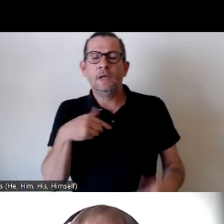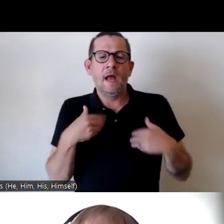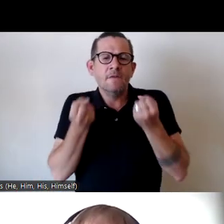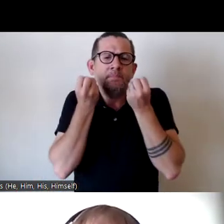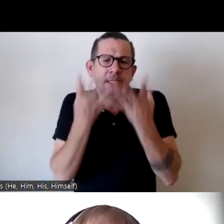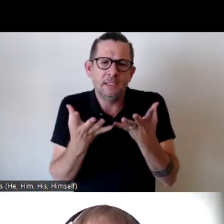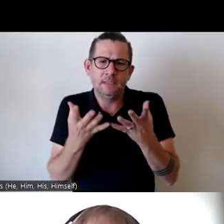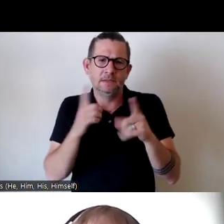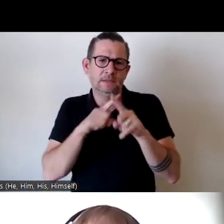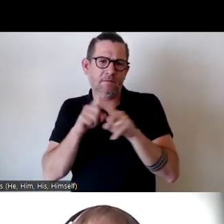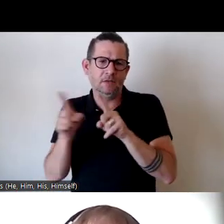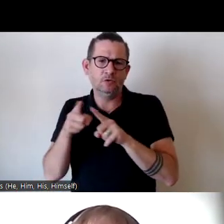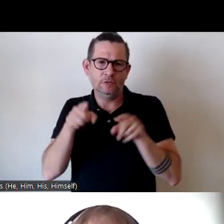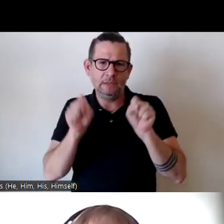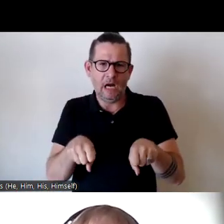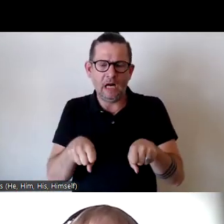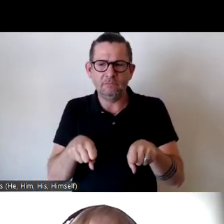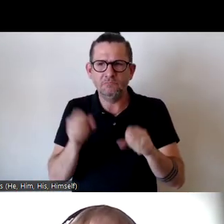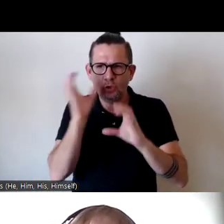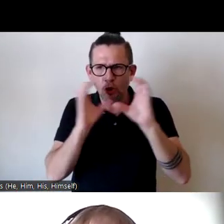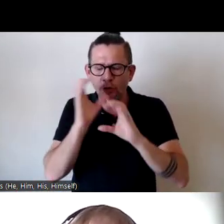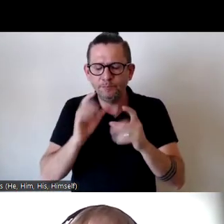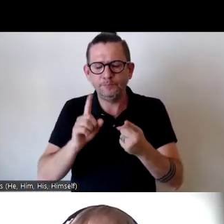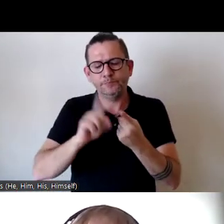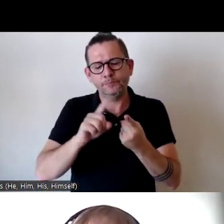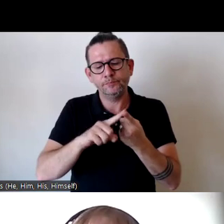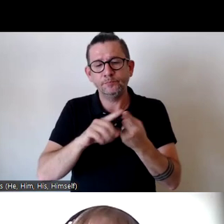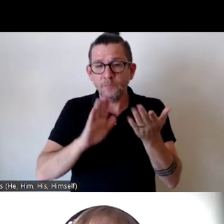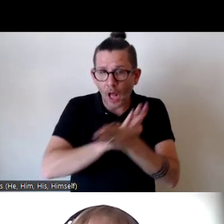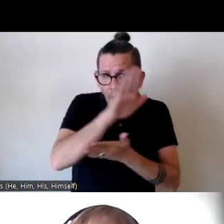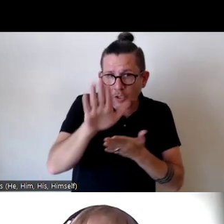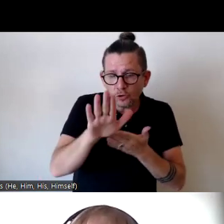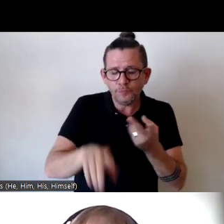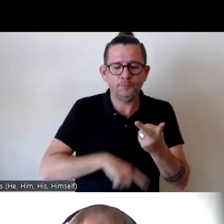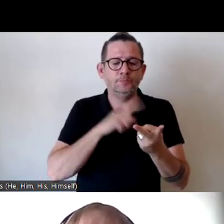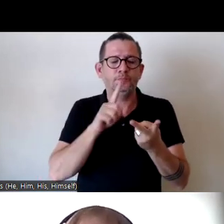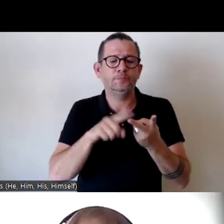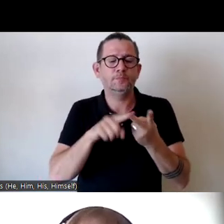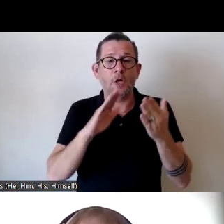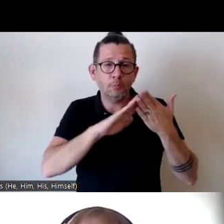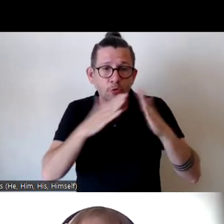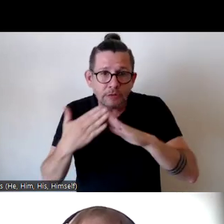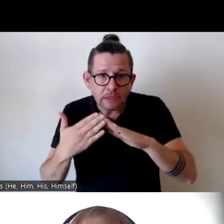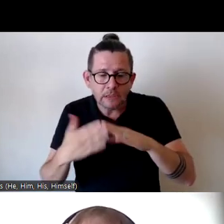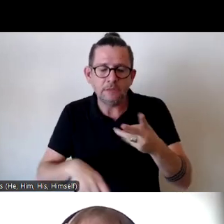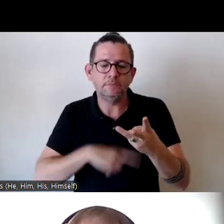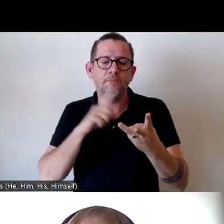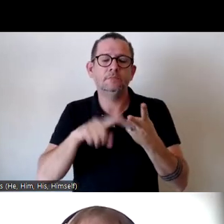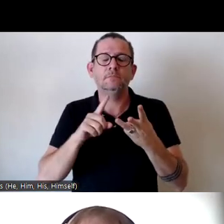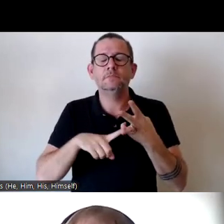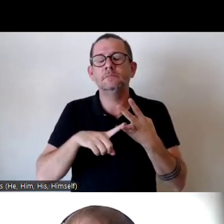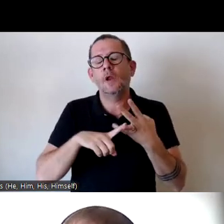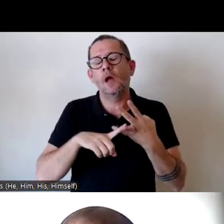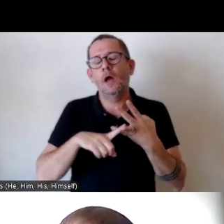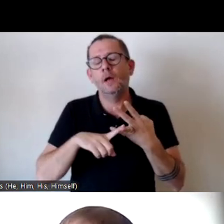Okay. There are many different resources that you can access. I would look at colleges